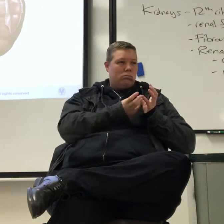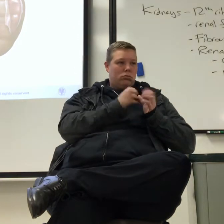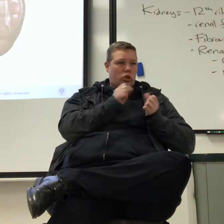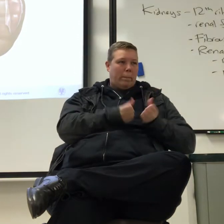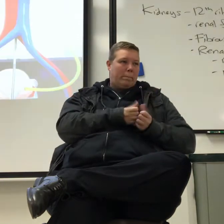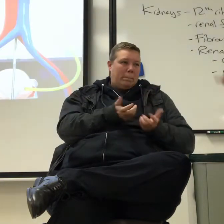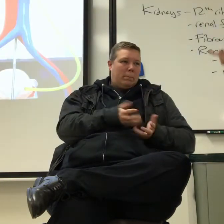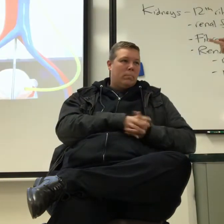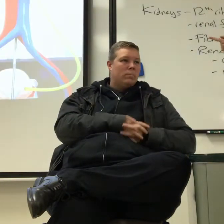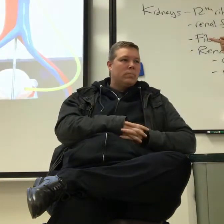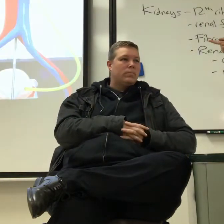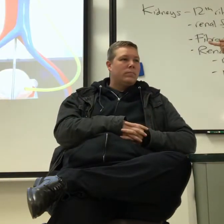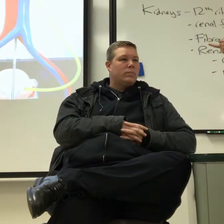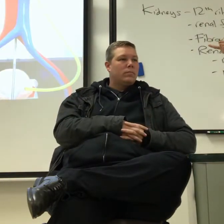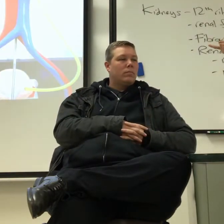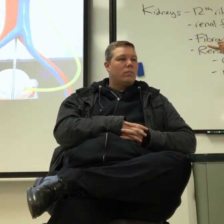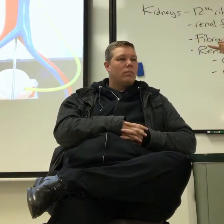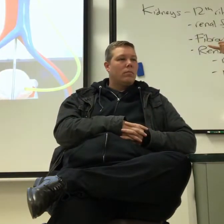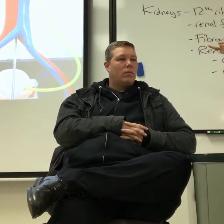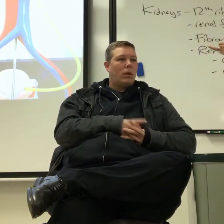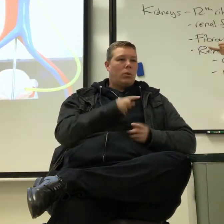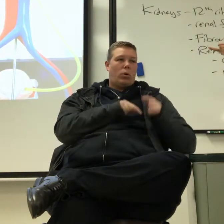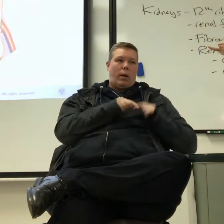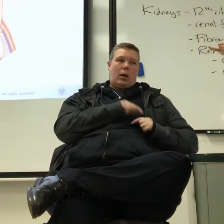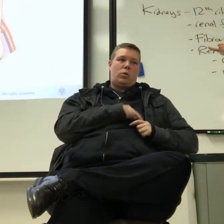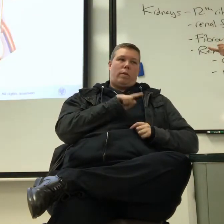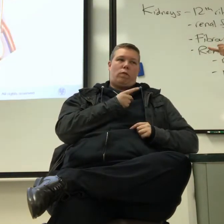Now the functions I had on the first slide, I'm going to go back to it.